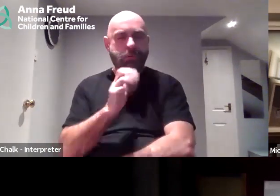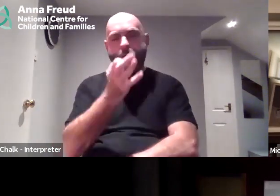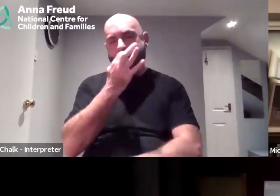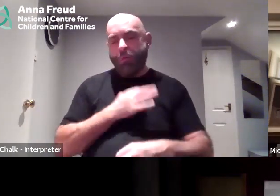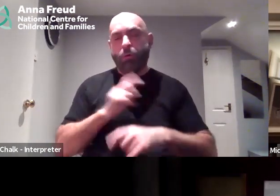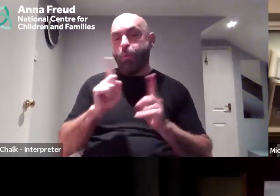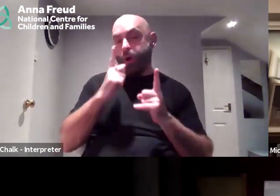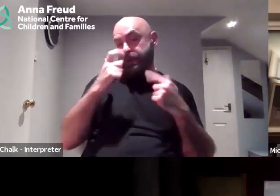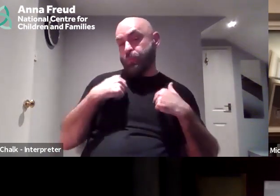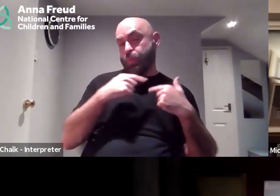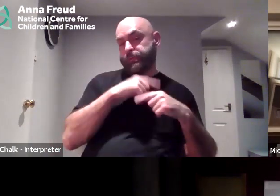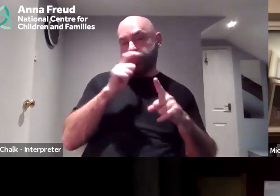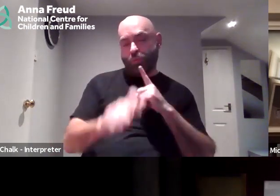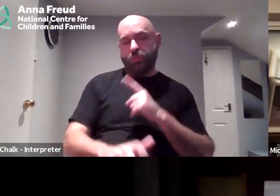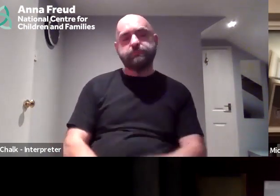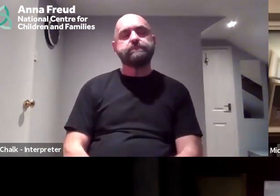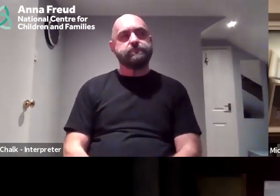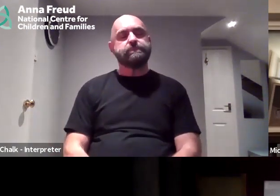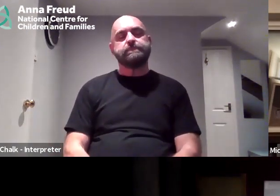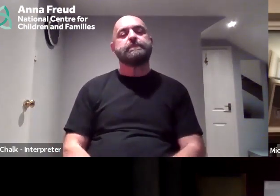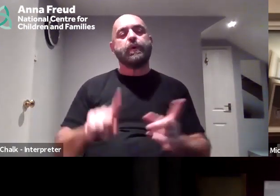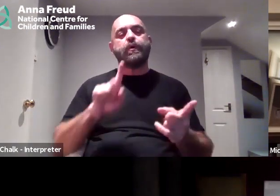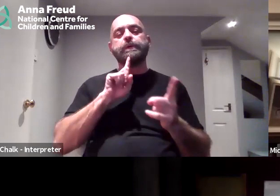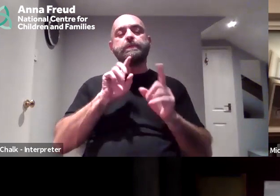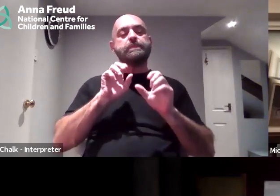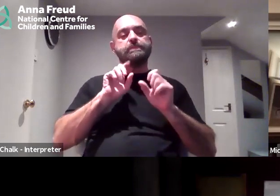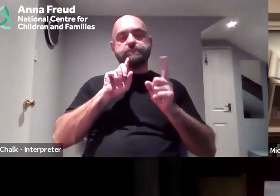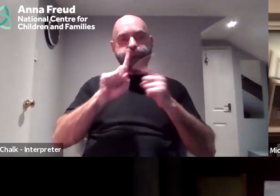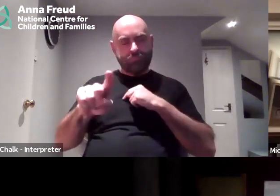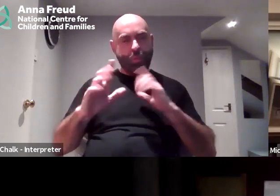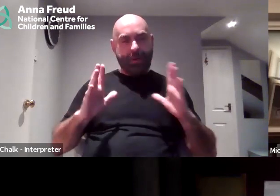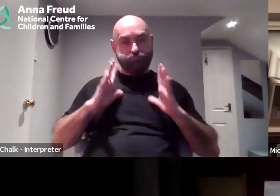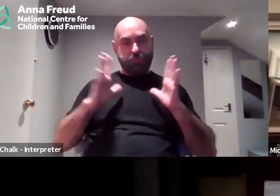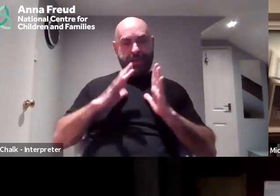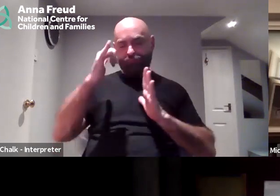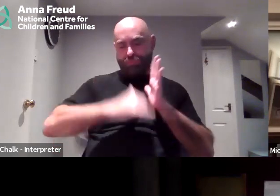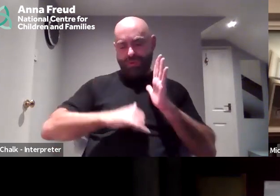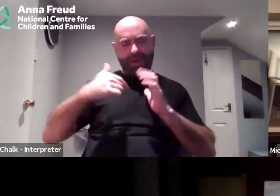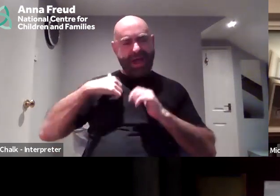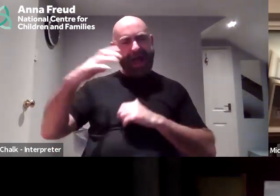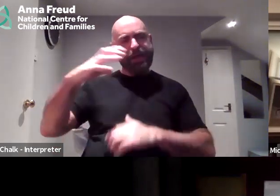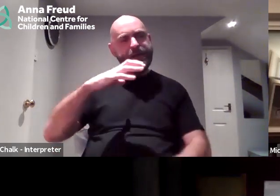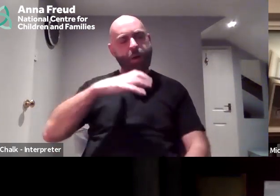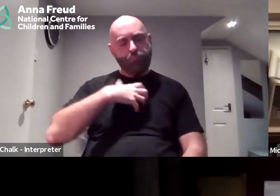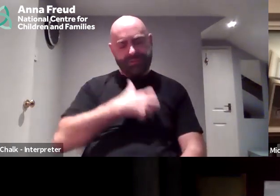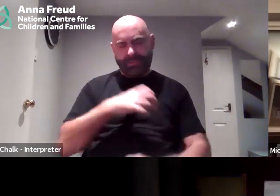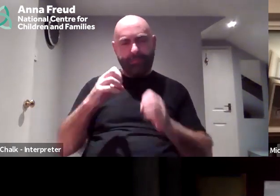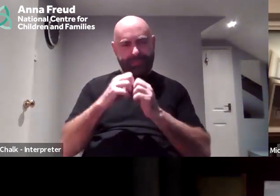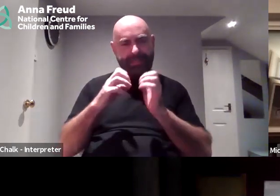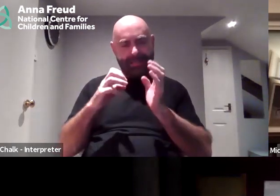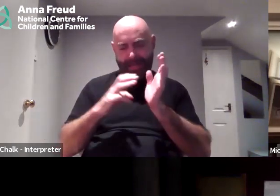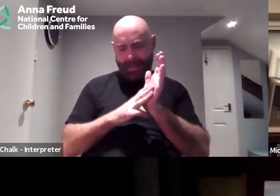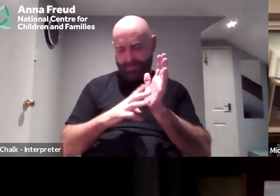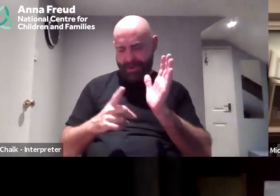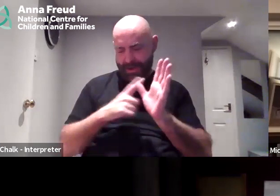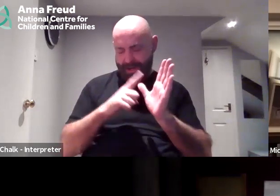we do? And so my response was, we prepared a report when I was president of the BMA, and then again when I was president